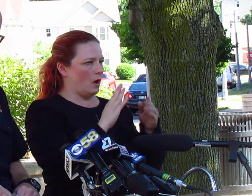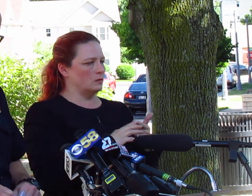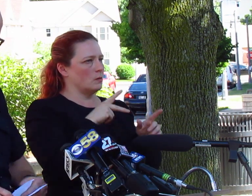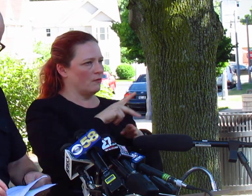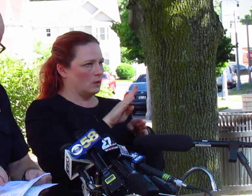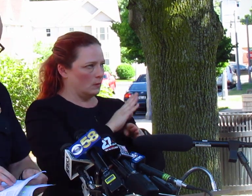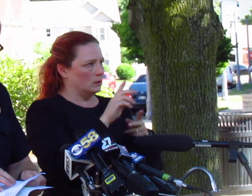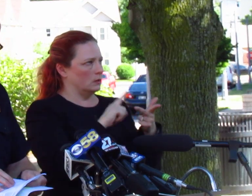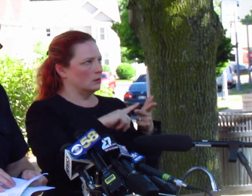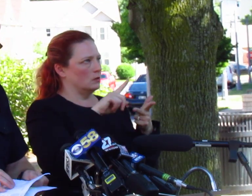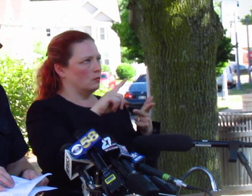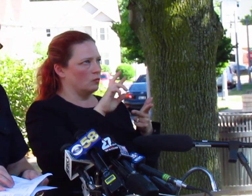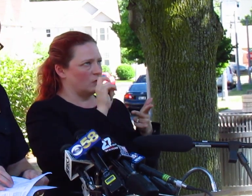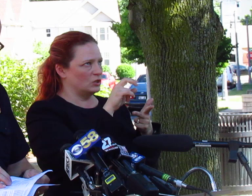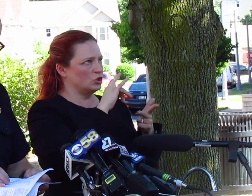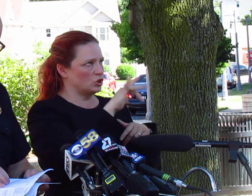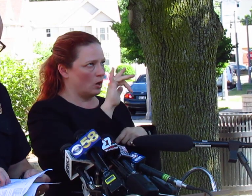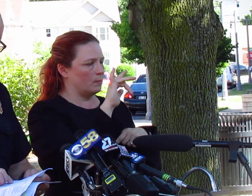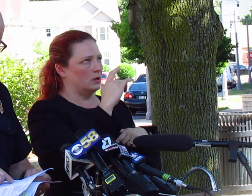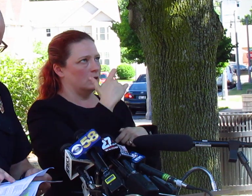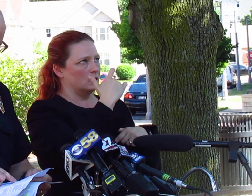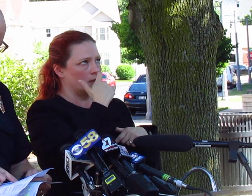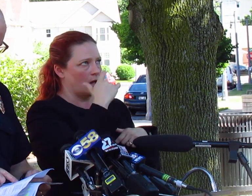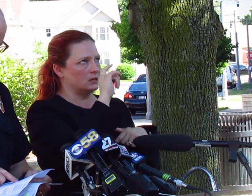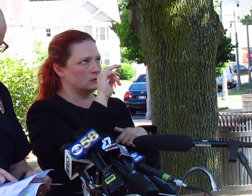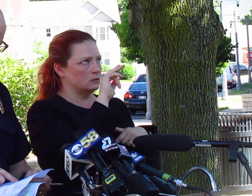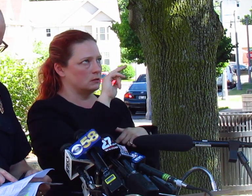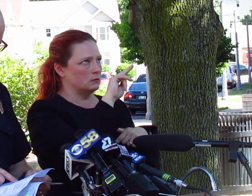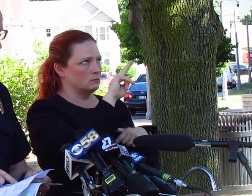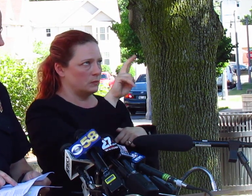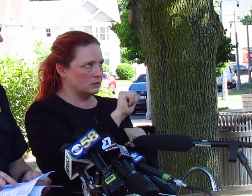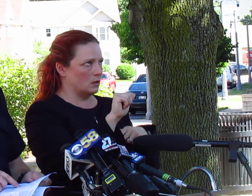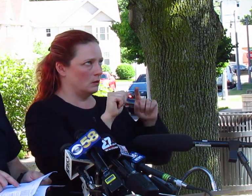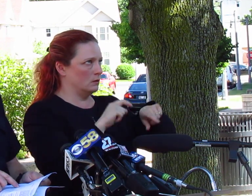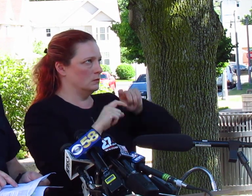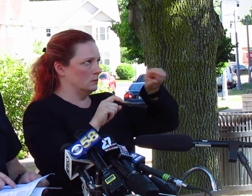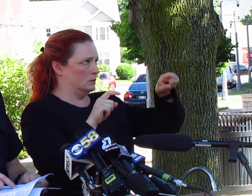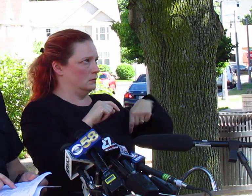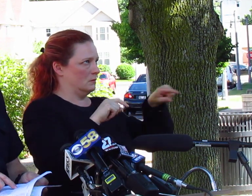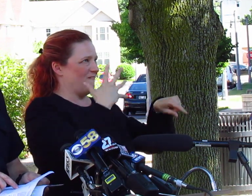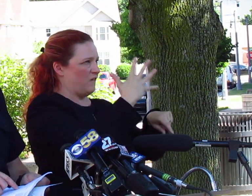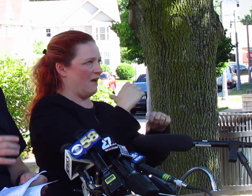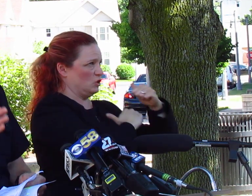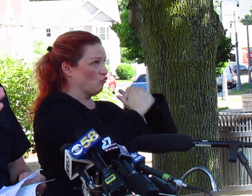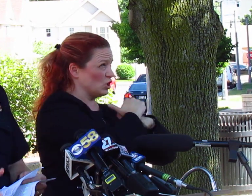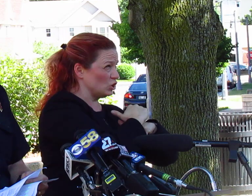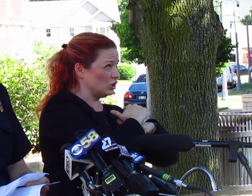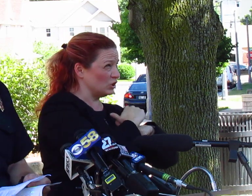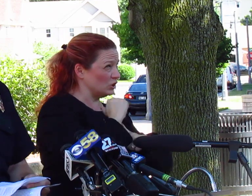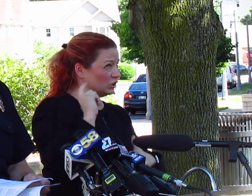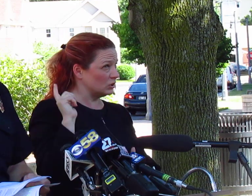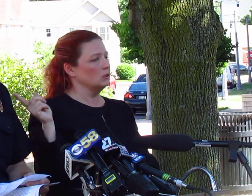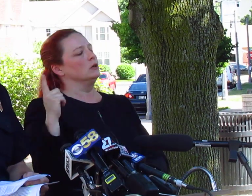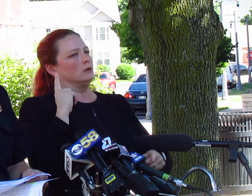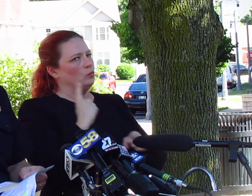Sharp, Glass Nickel, Water Tower. That's five structures. Correct? I believe that's correct. Thank you. I want to make sure we get